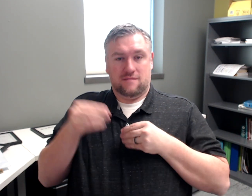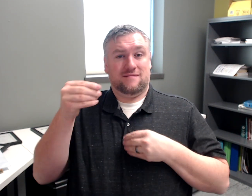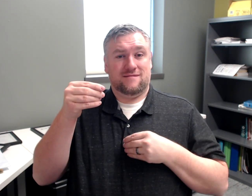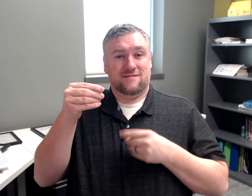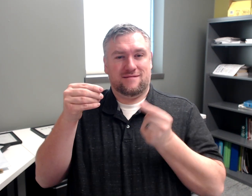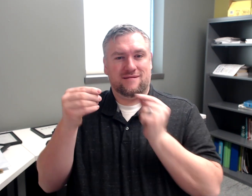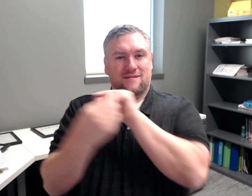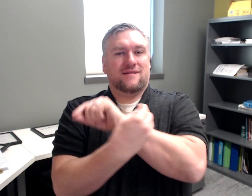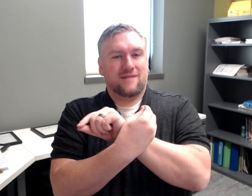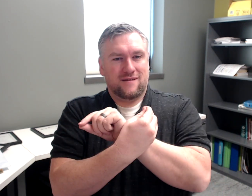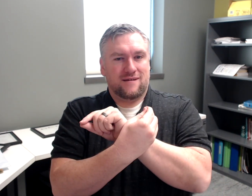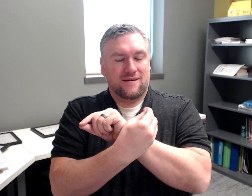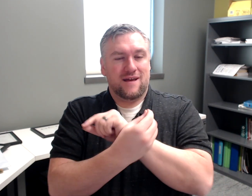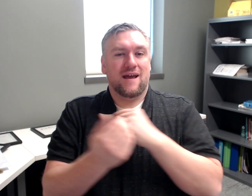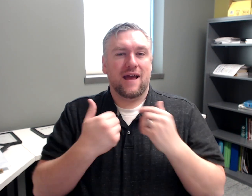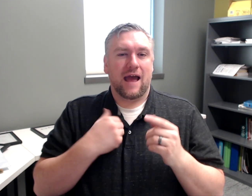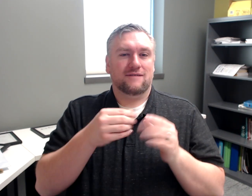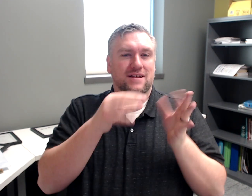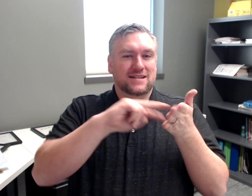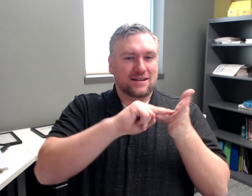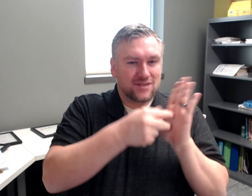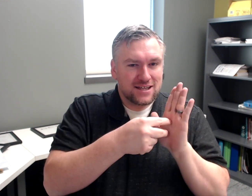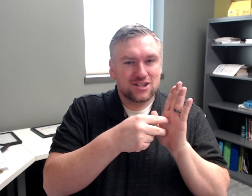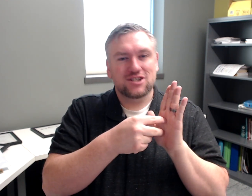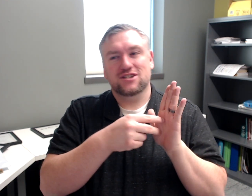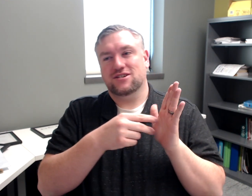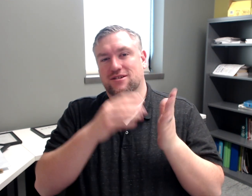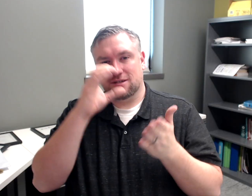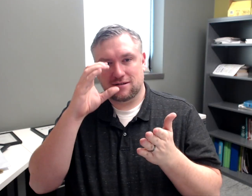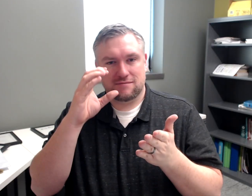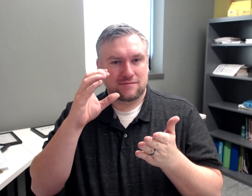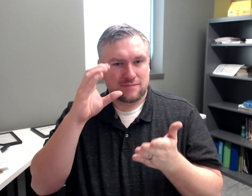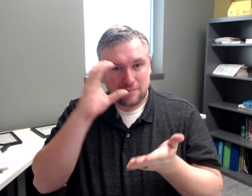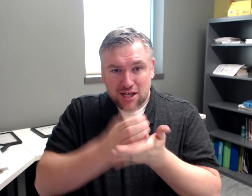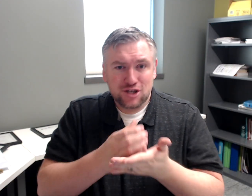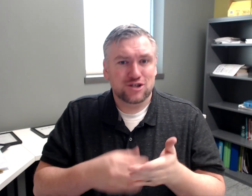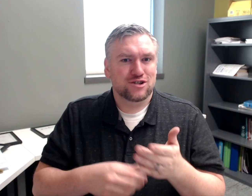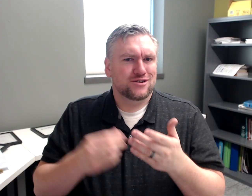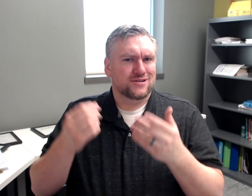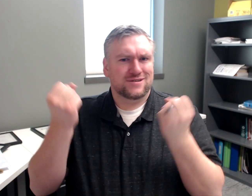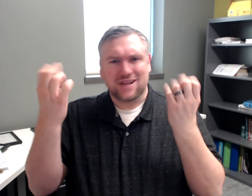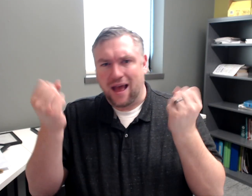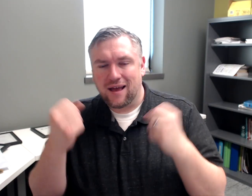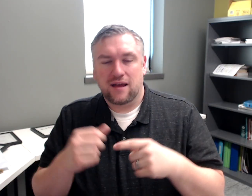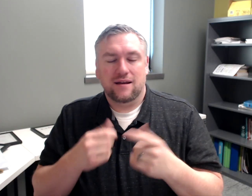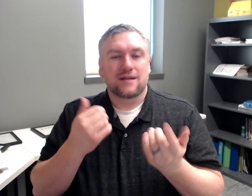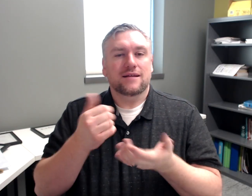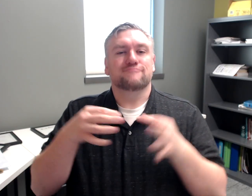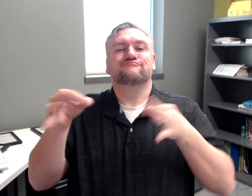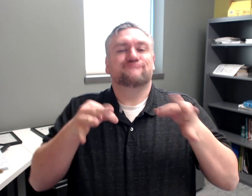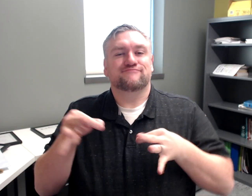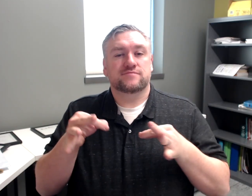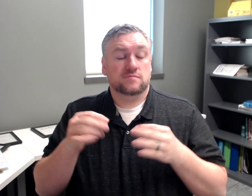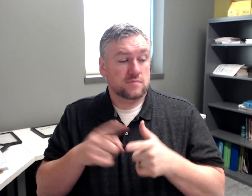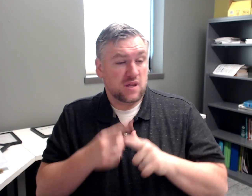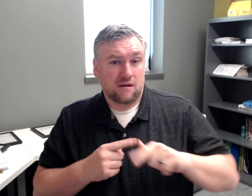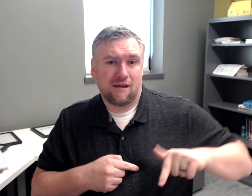they remember that word, you flip the flashcard around, have a definition, a picture, the sign,